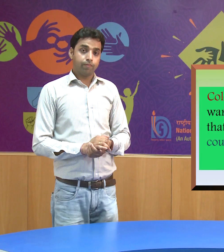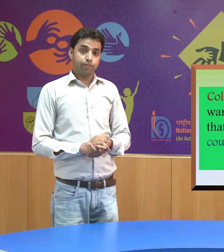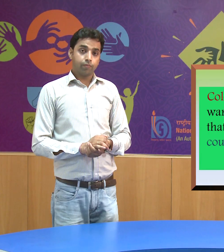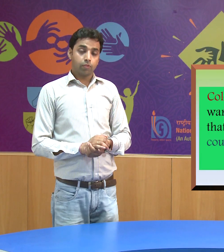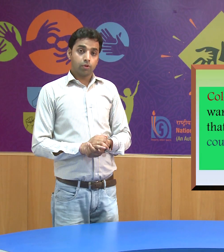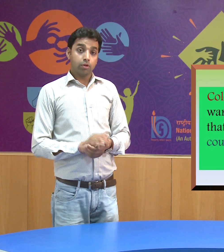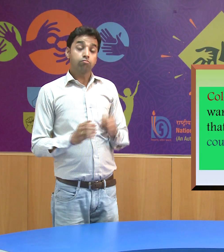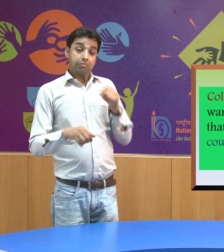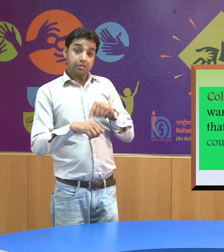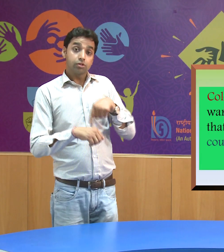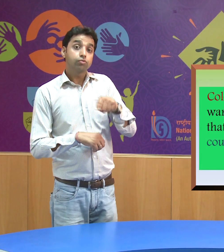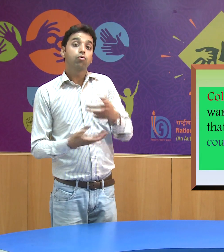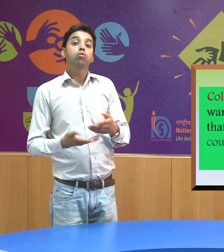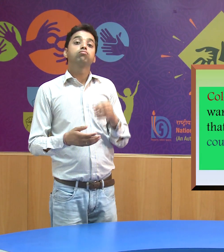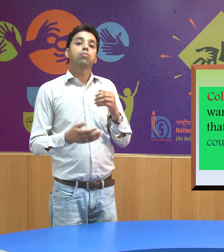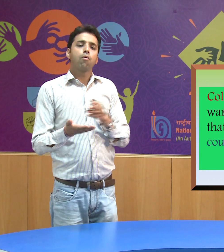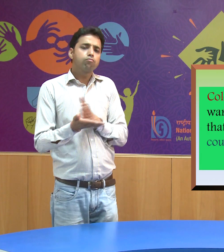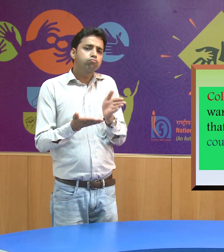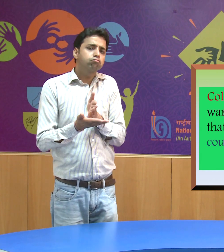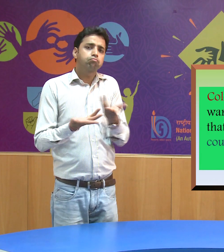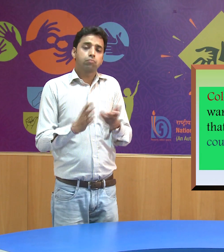This was because of the colonial